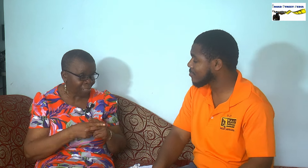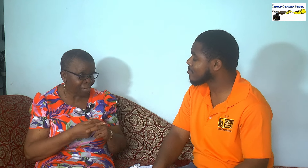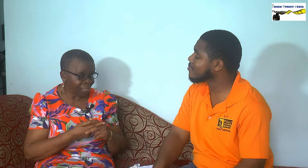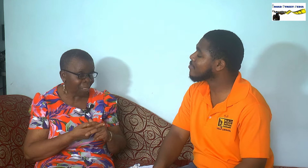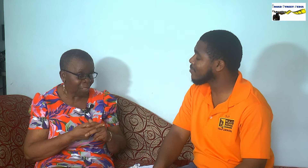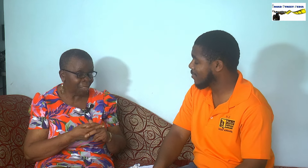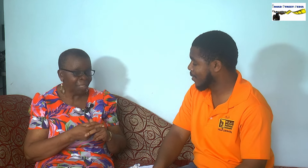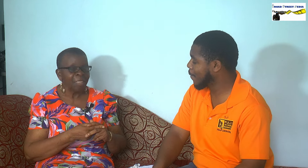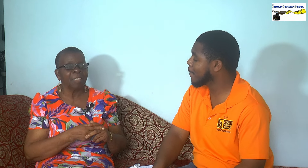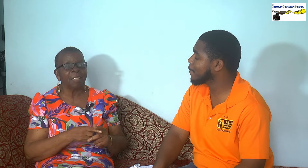started.